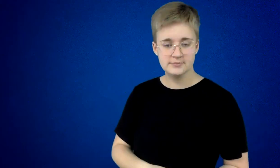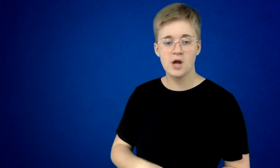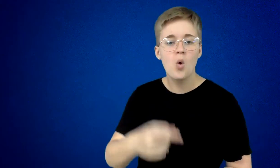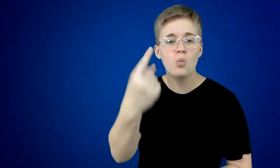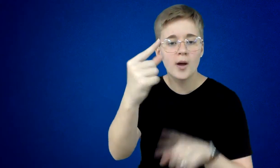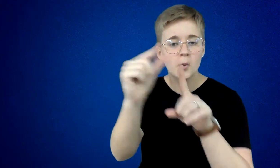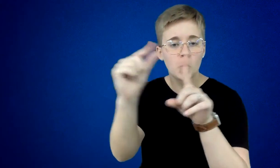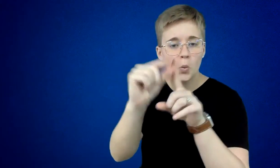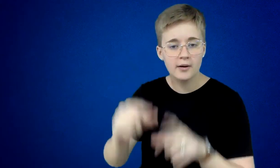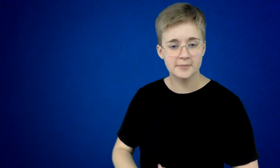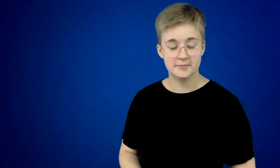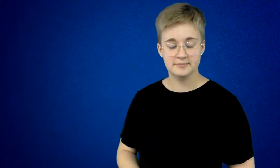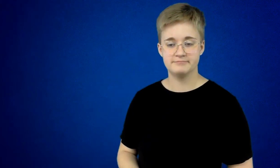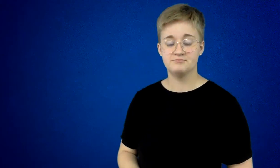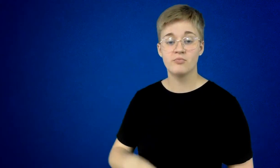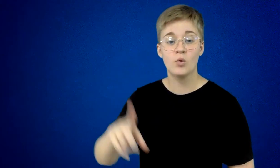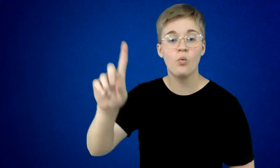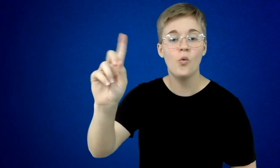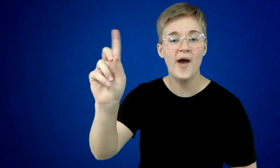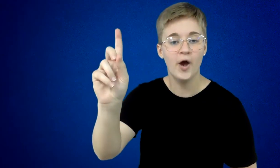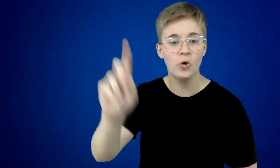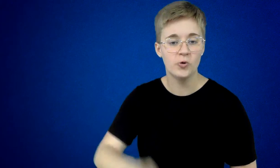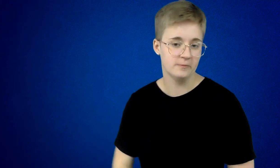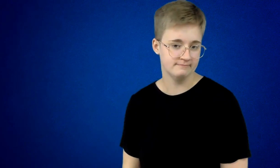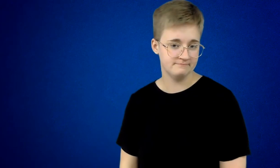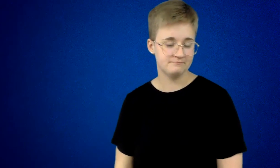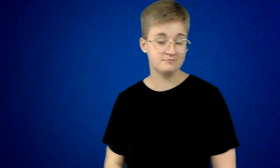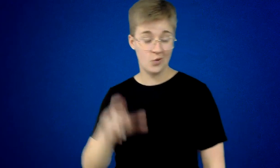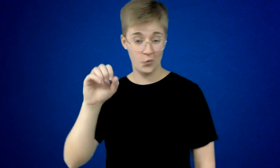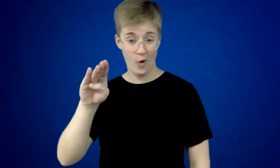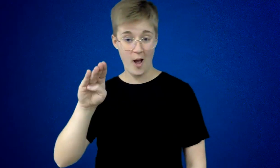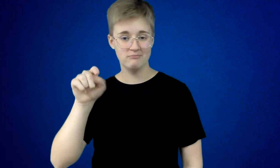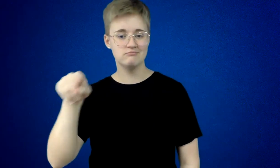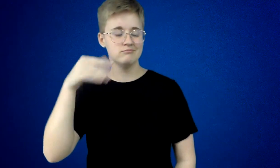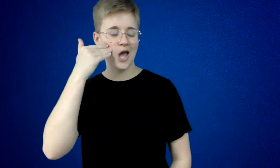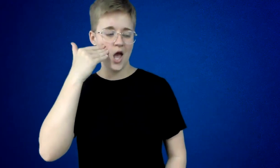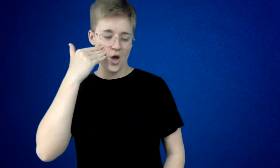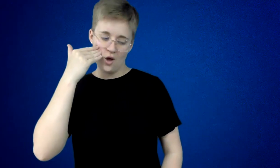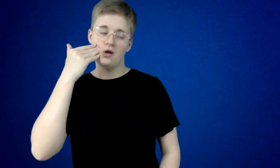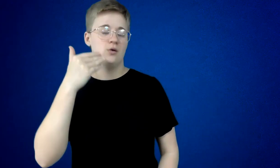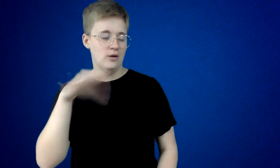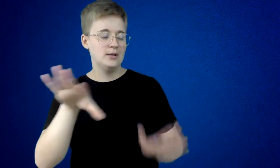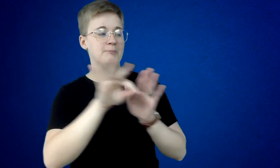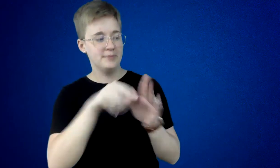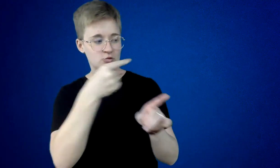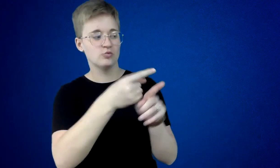word. "Where?" And Rob knew then that he had picked the right person to tell.